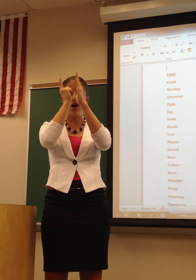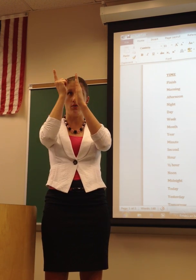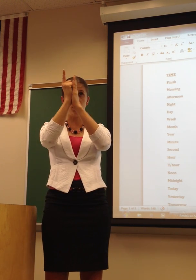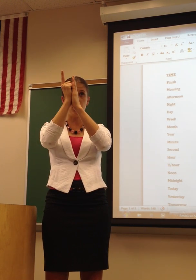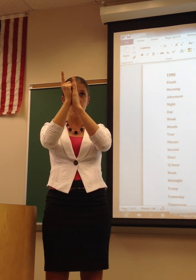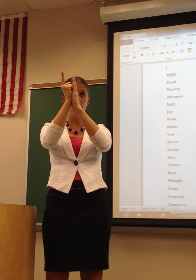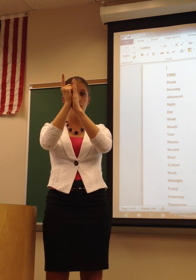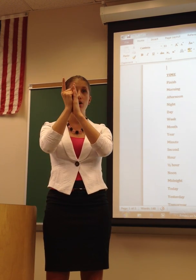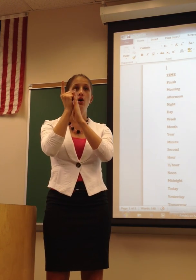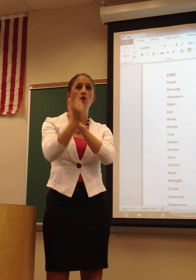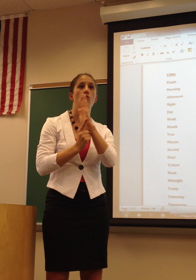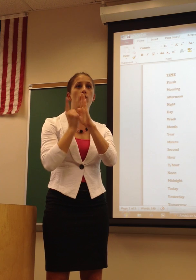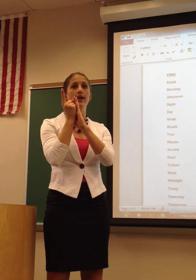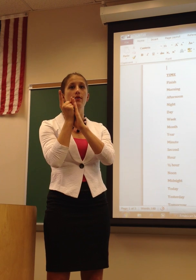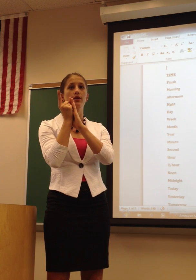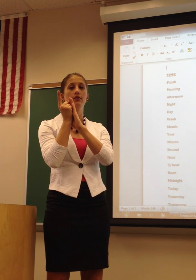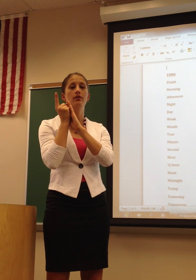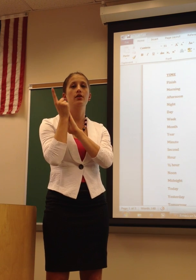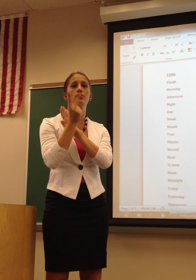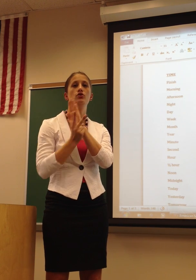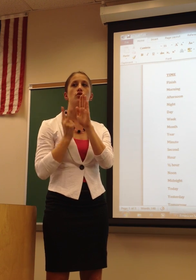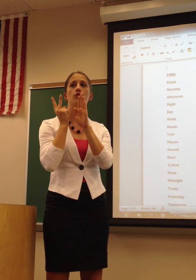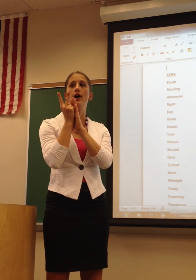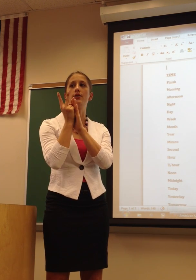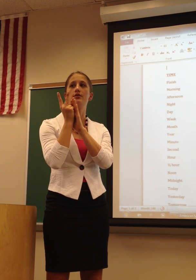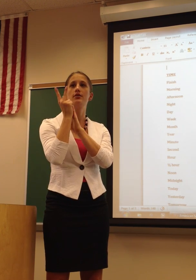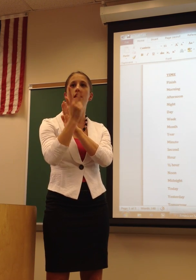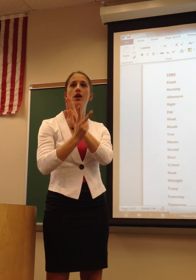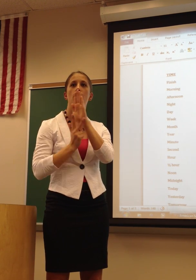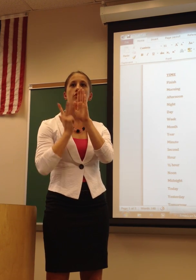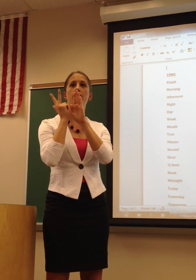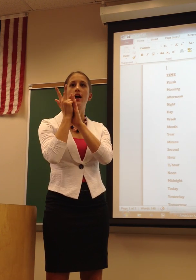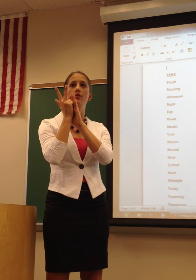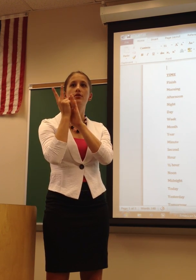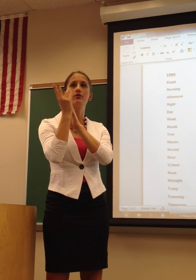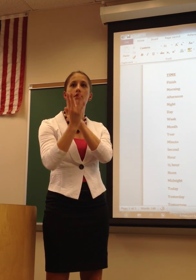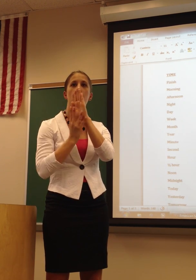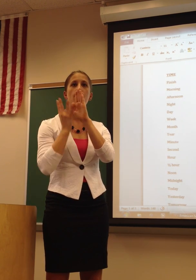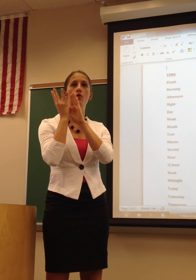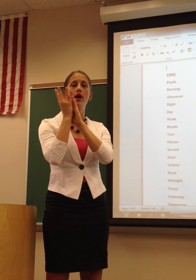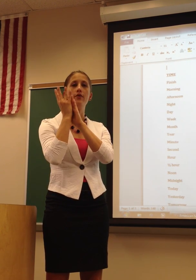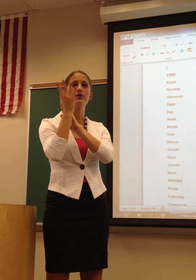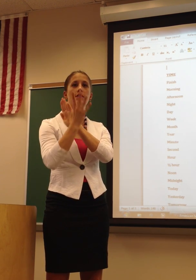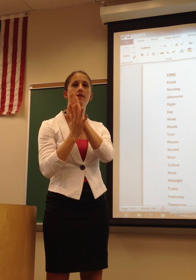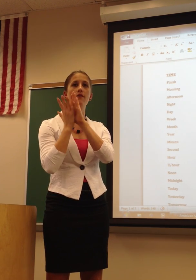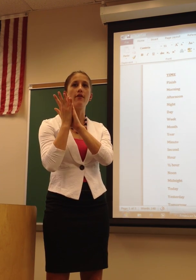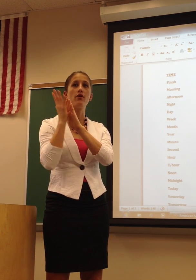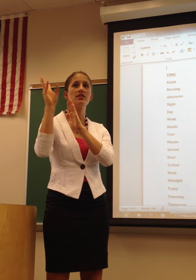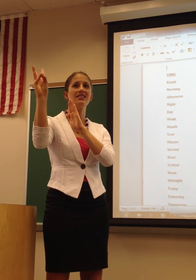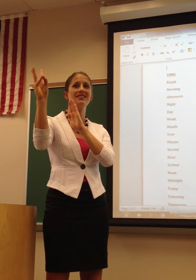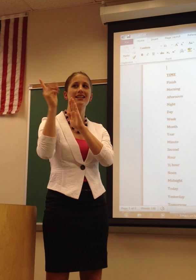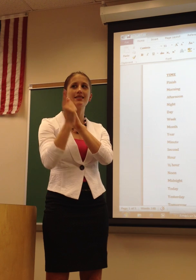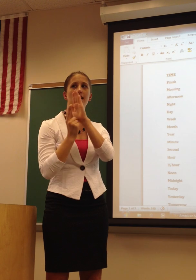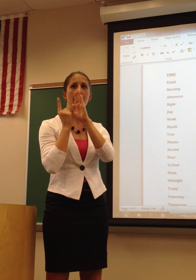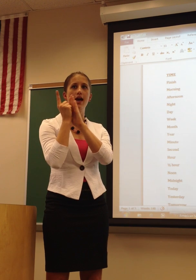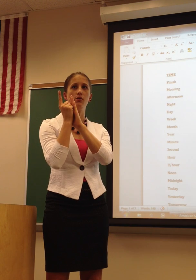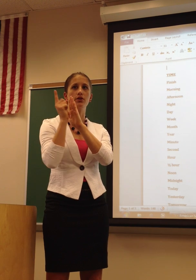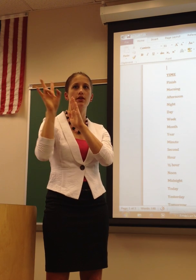Hour. 1 hour. 2 hours. 3 hours. 4 hours. 5 hours. 6 hours.